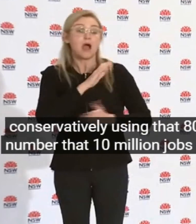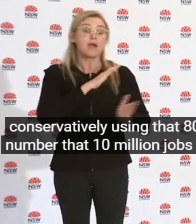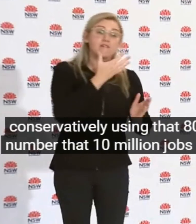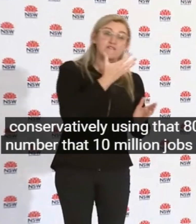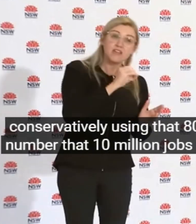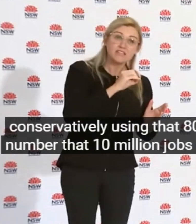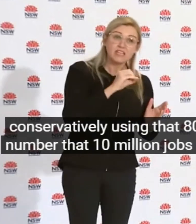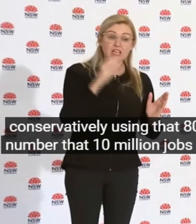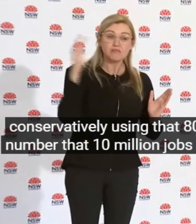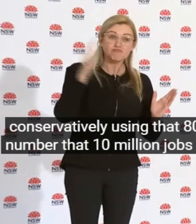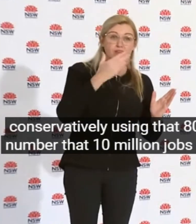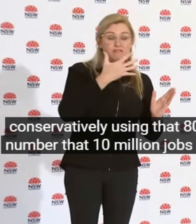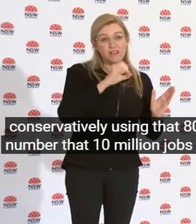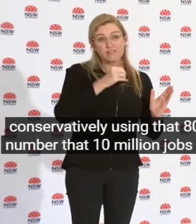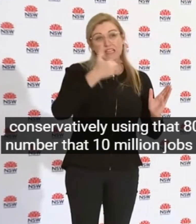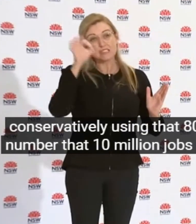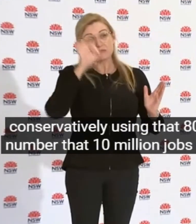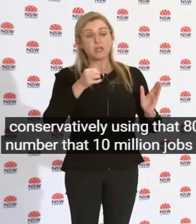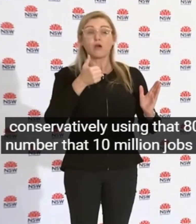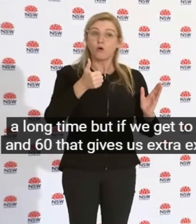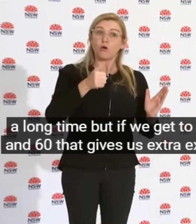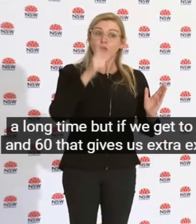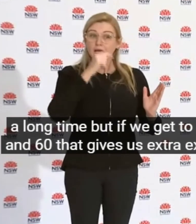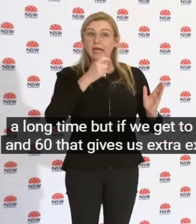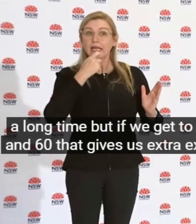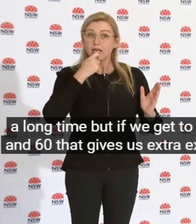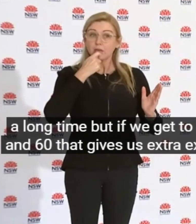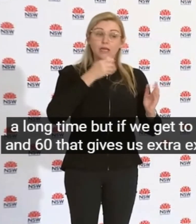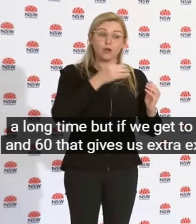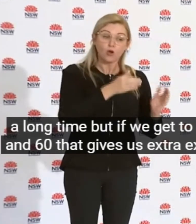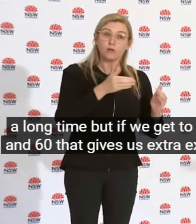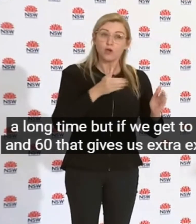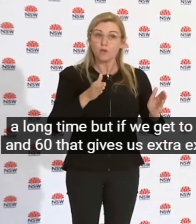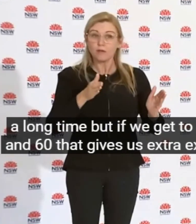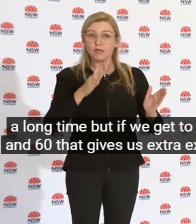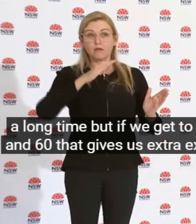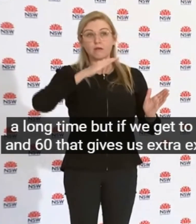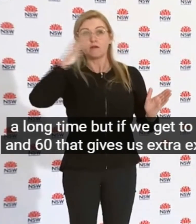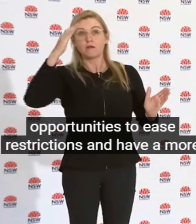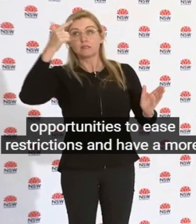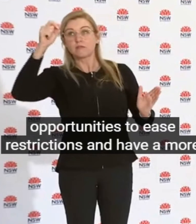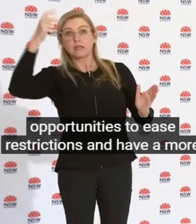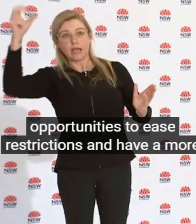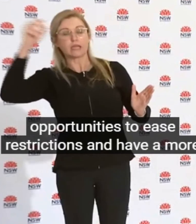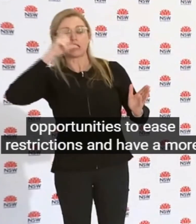extra opportunities to ease restrictions and have a more normal life ahead of obviously getting to those other